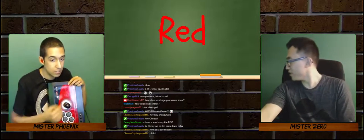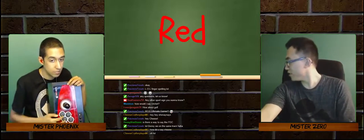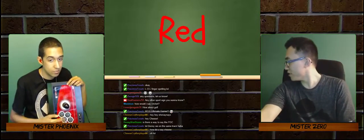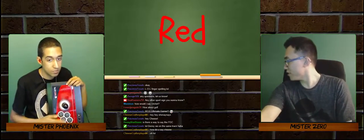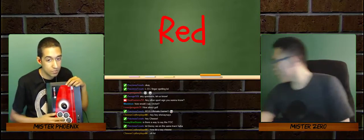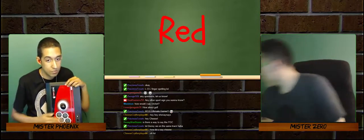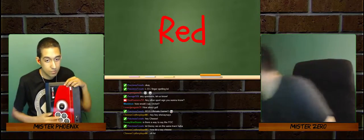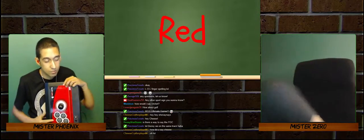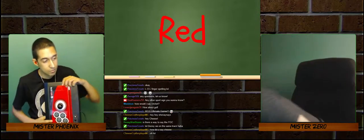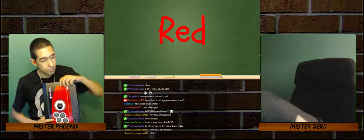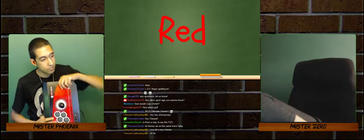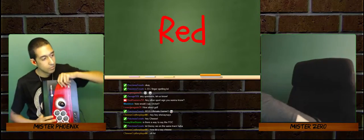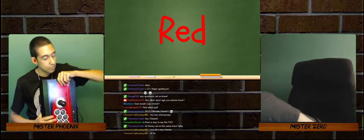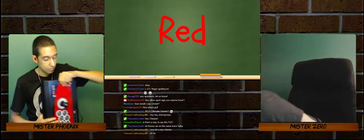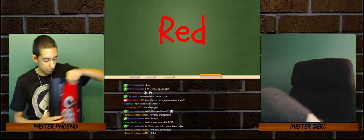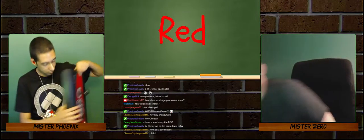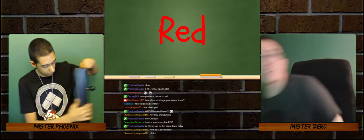Red.